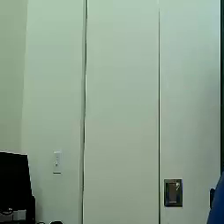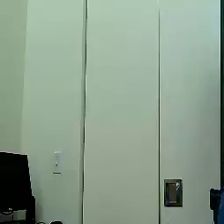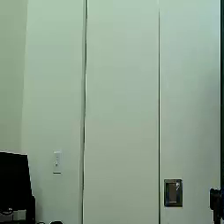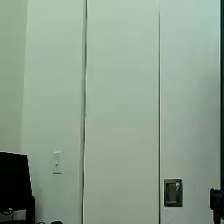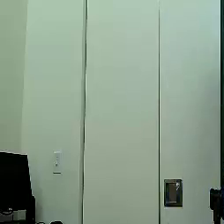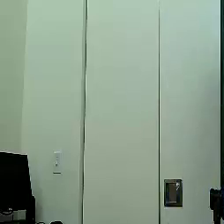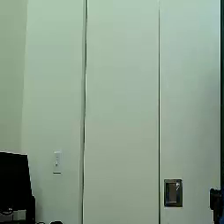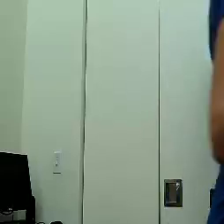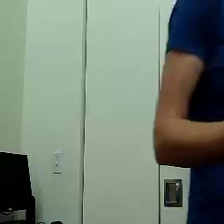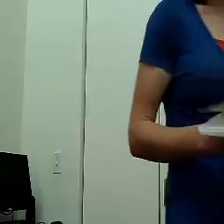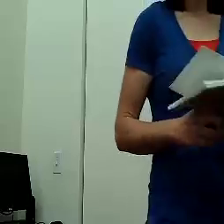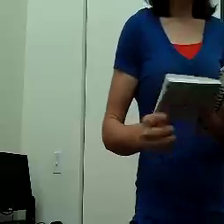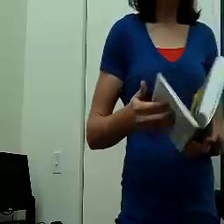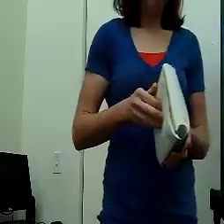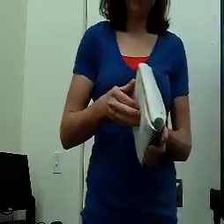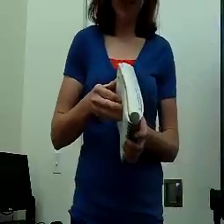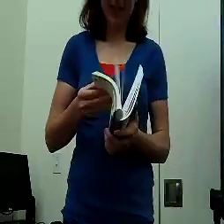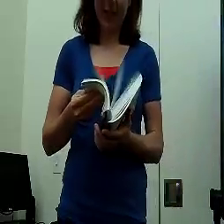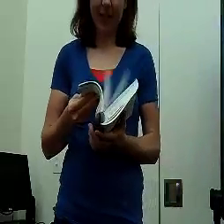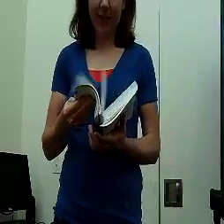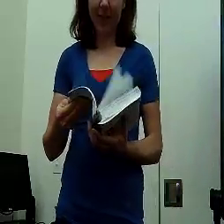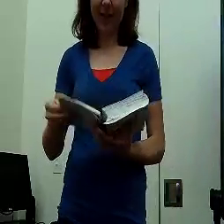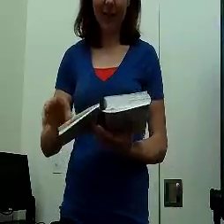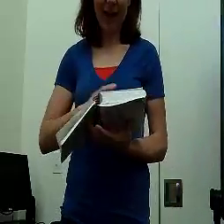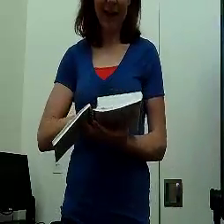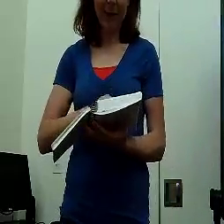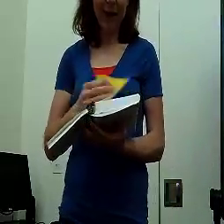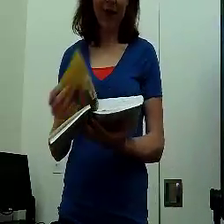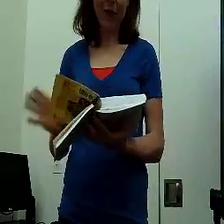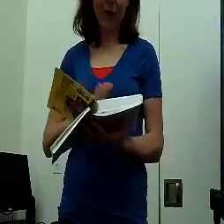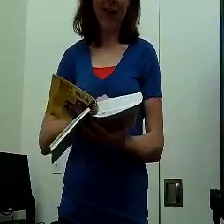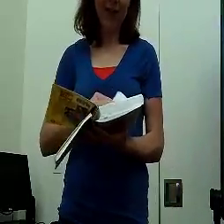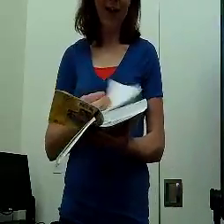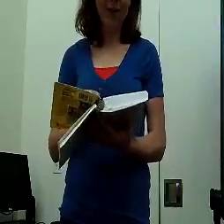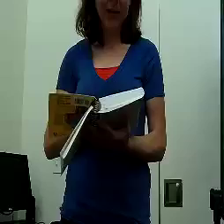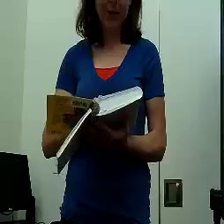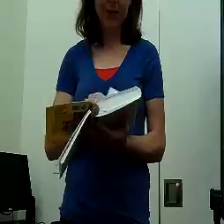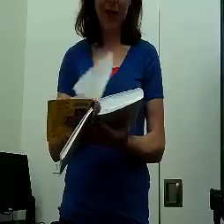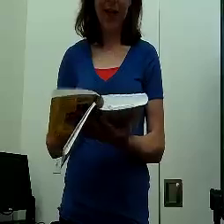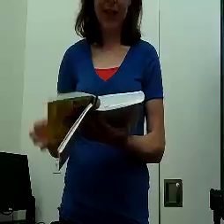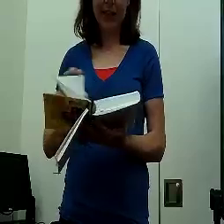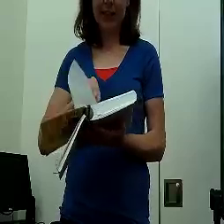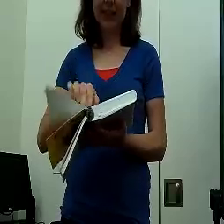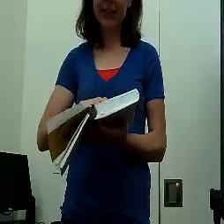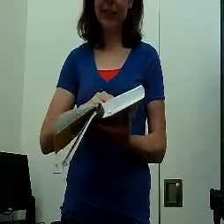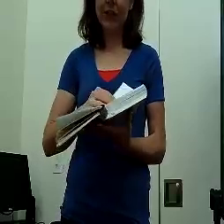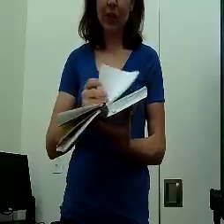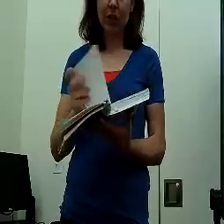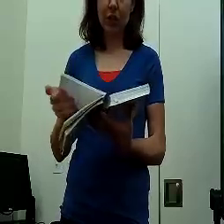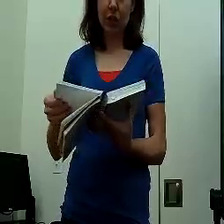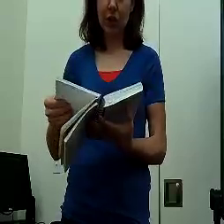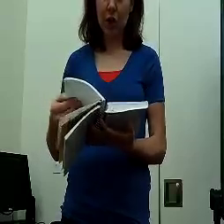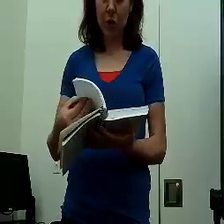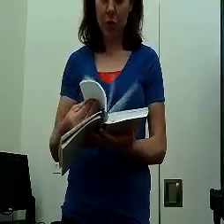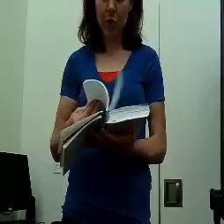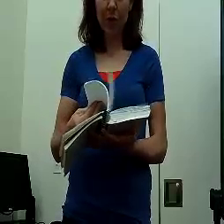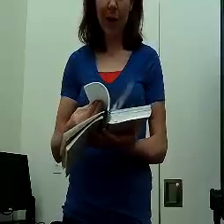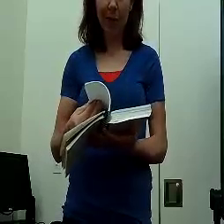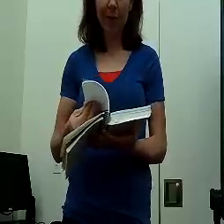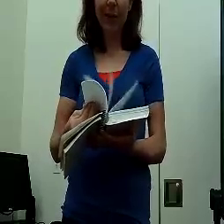it up, we would look in the back of the book for that family, which I think What, rock or stone? stone would probably